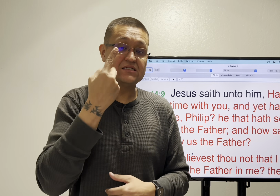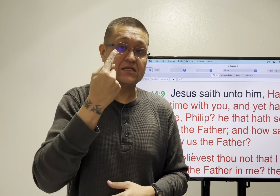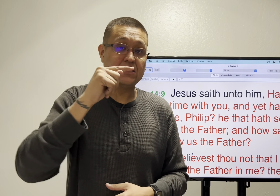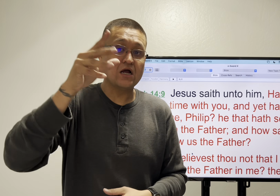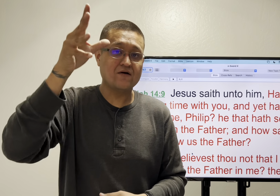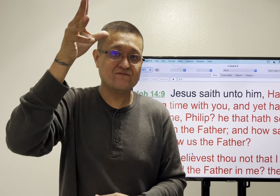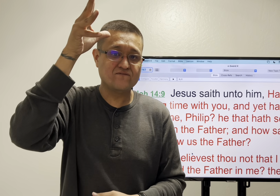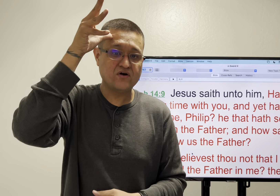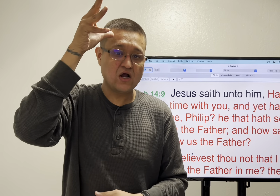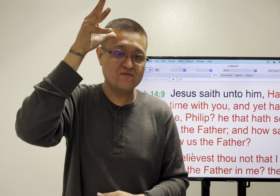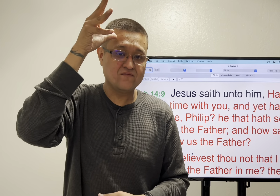has seen the Father.